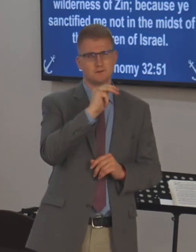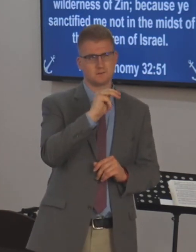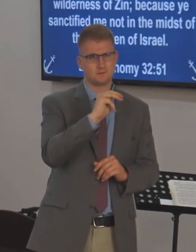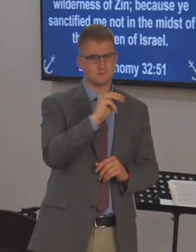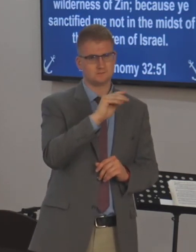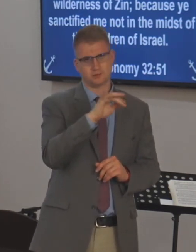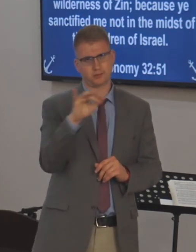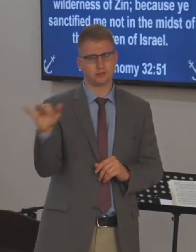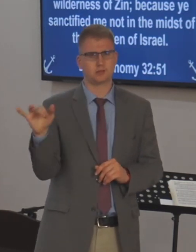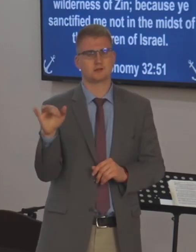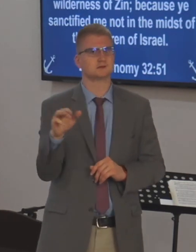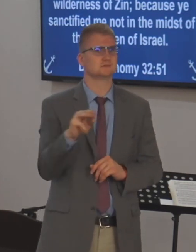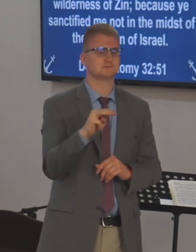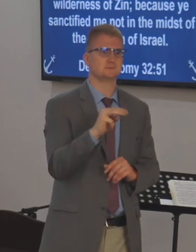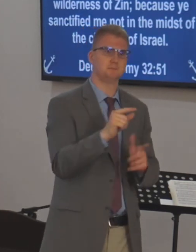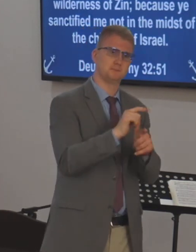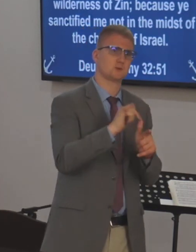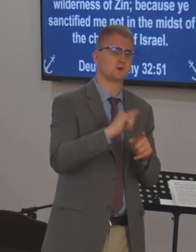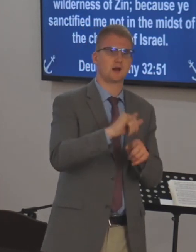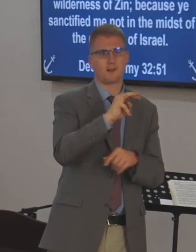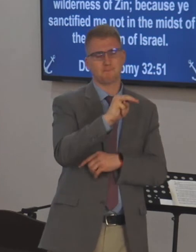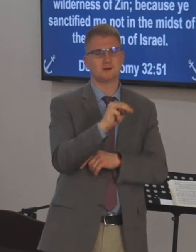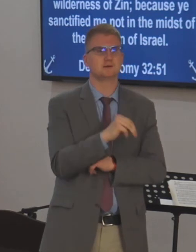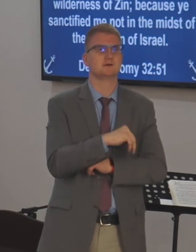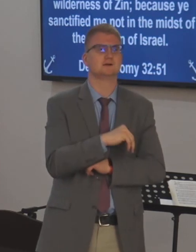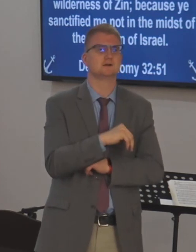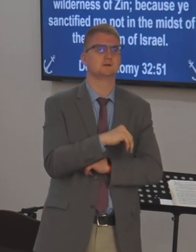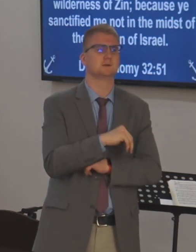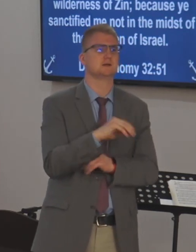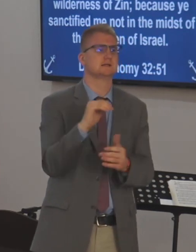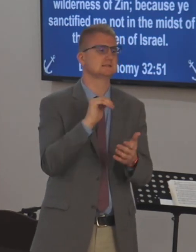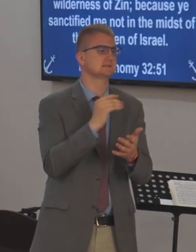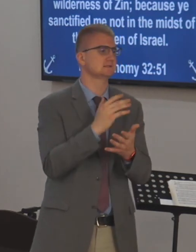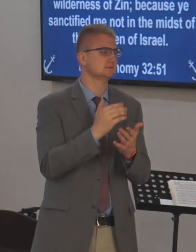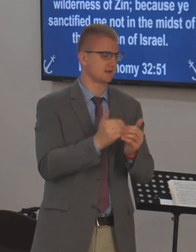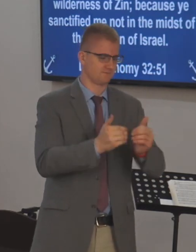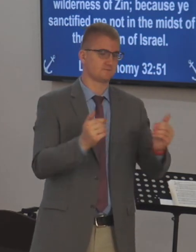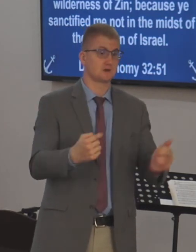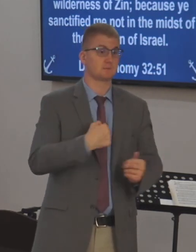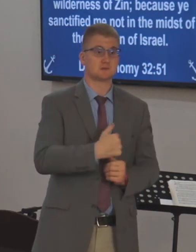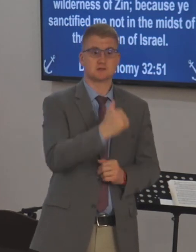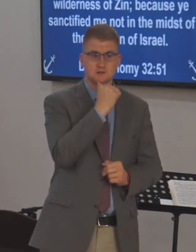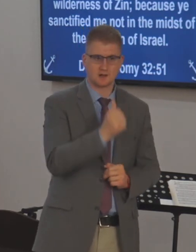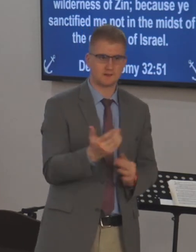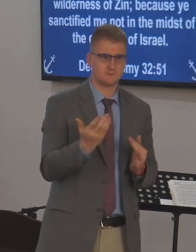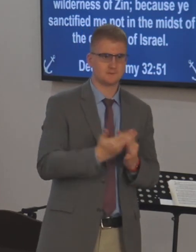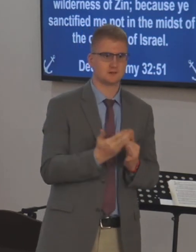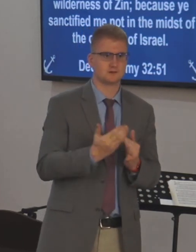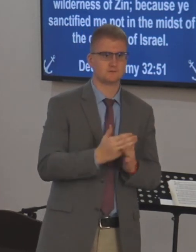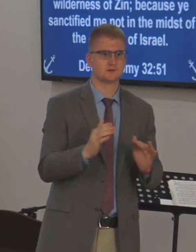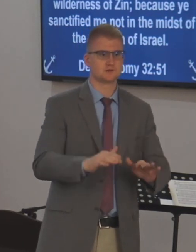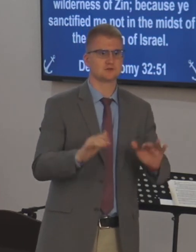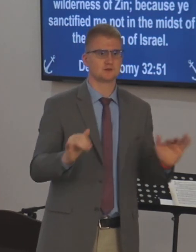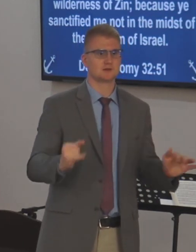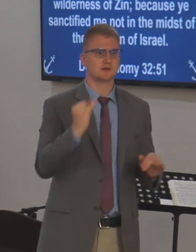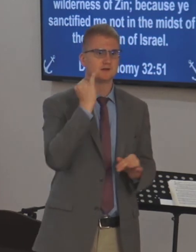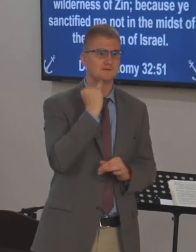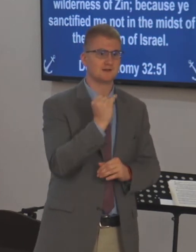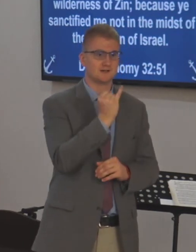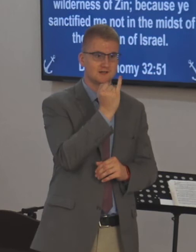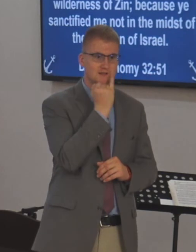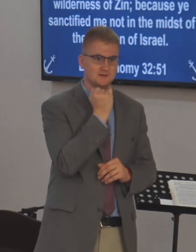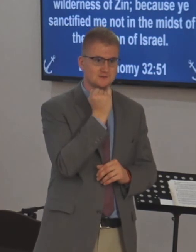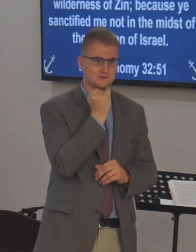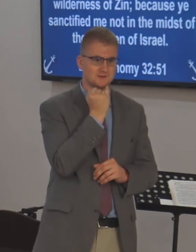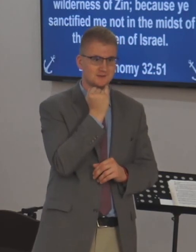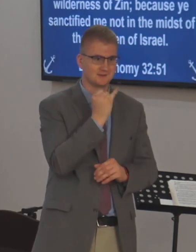of Zin, because ye sanctified me not in the midst of the children of Israel. Remember, God told him to, he was supposed to speak